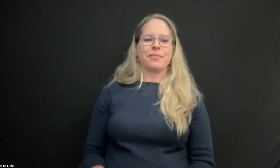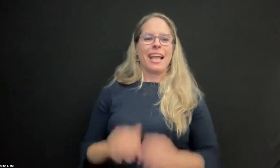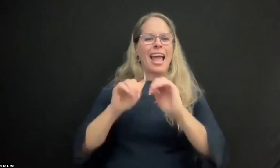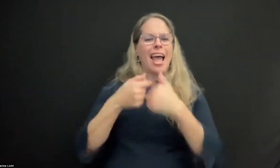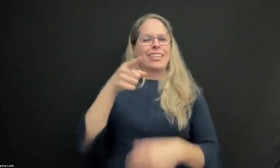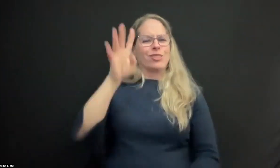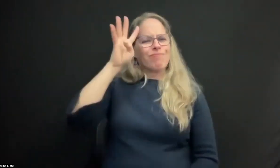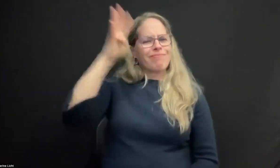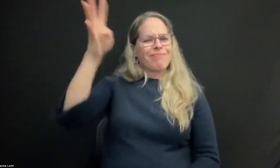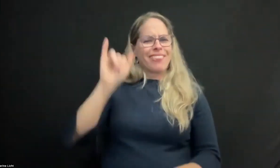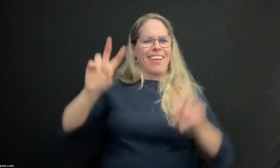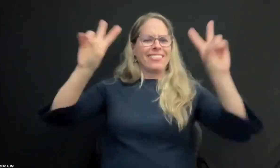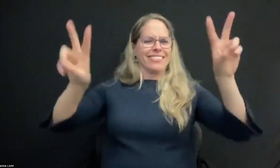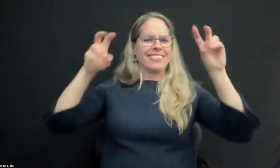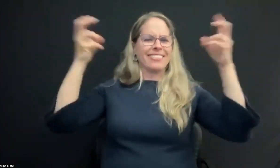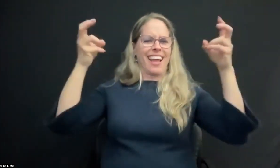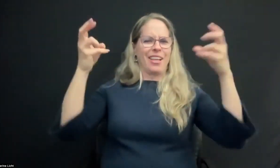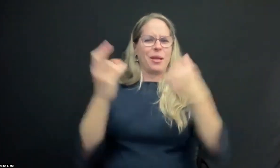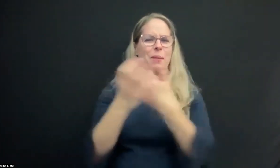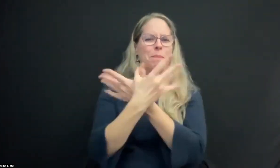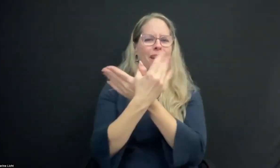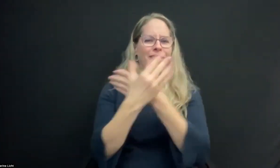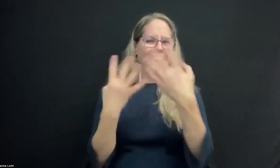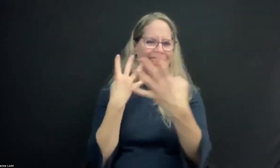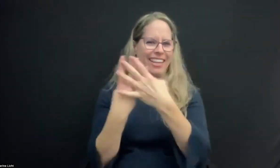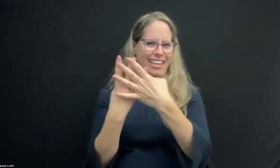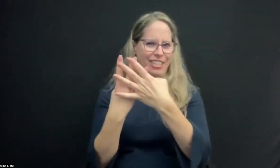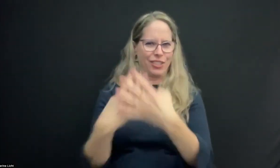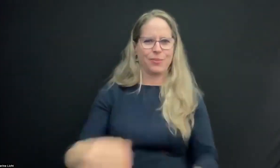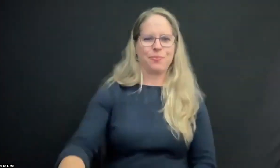next question is, how did you come up with the title, The Butterfly Cage?